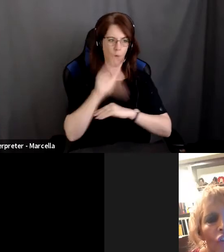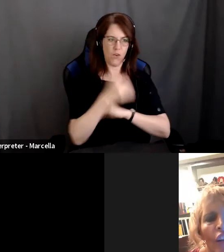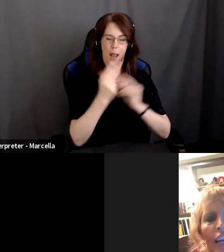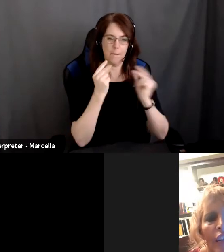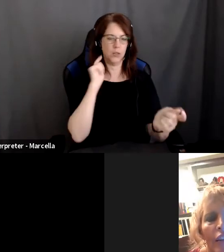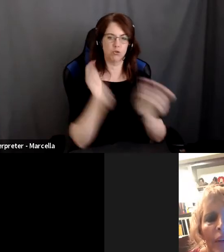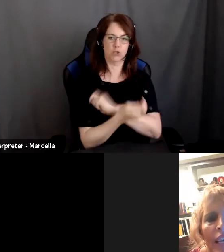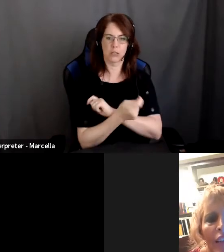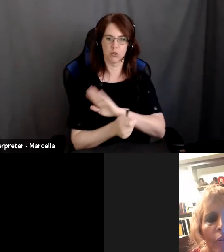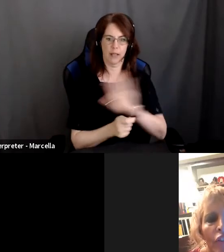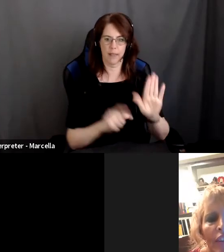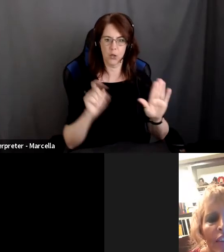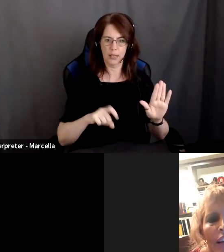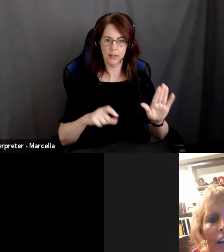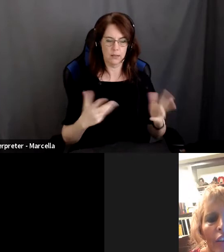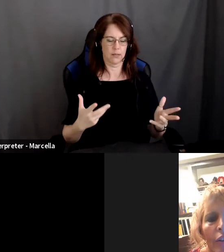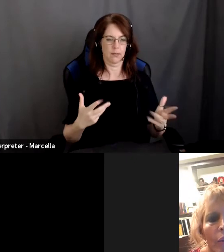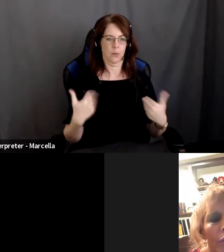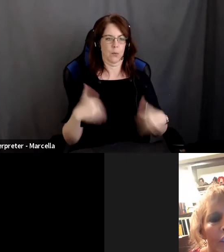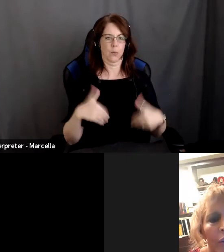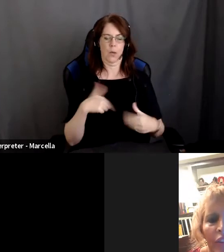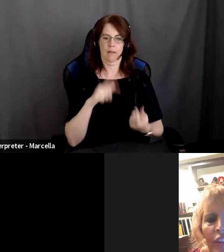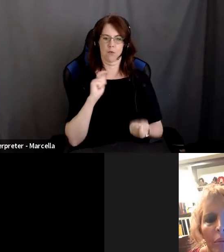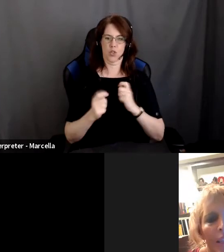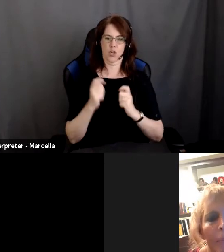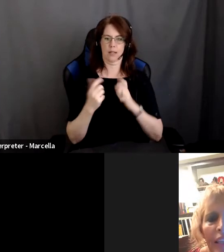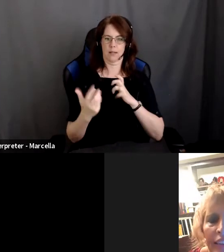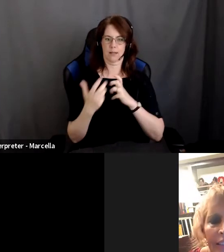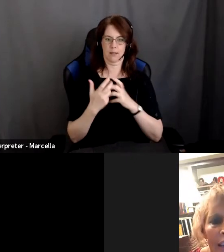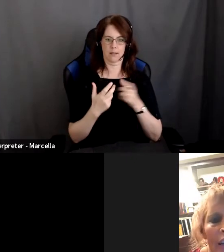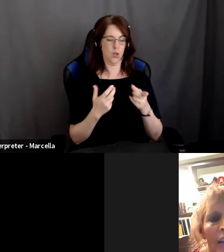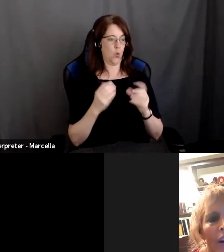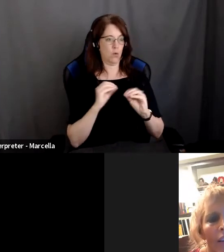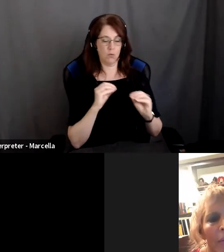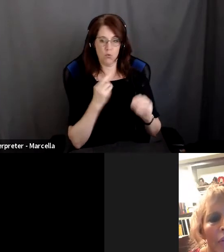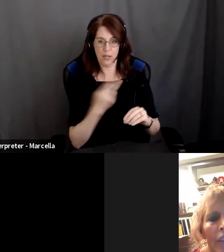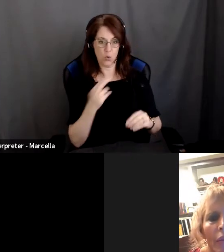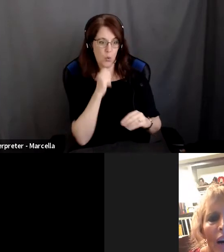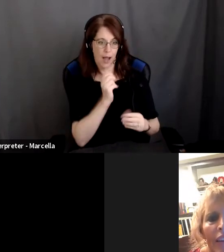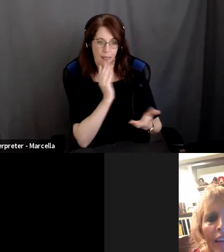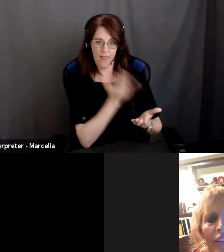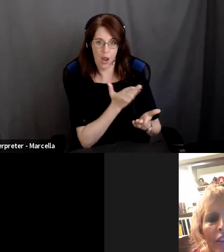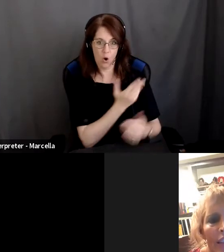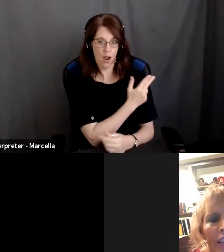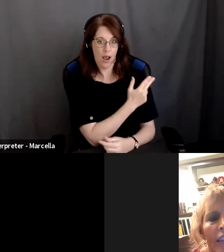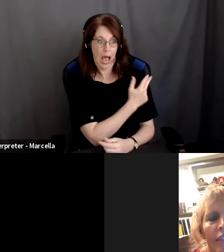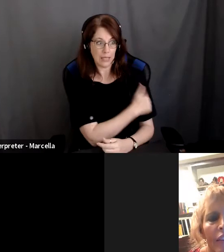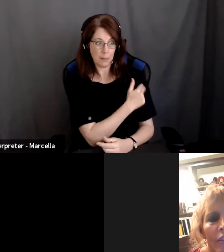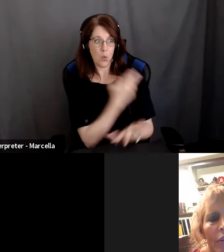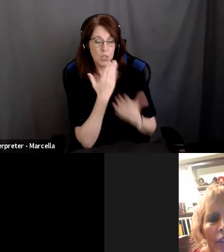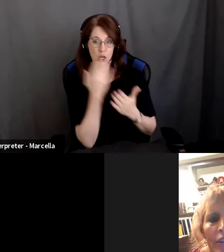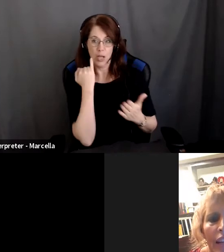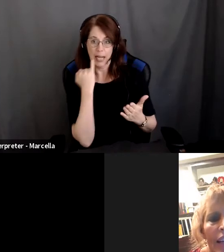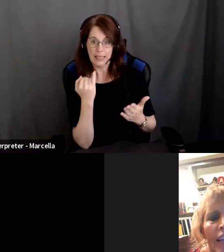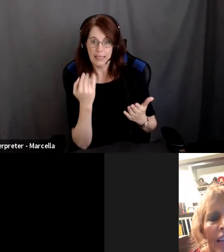changed. And we had to adjust to that. There was resources that were not in place. the hospital, while that is a good idea